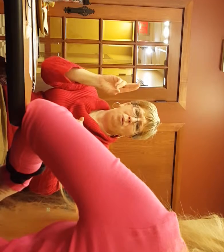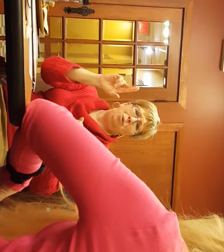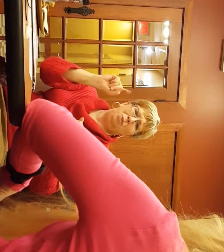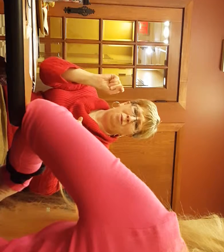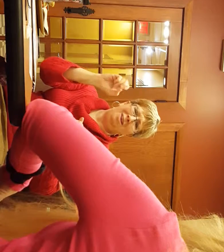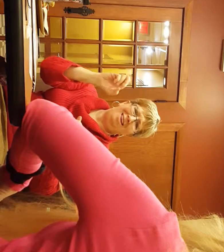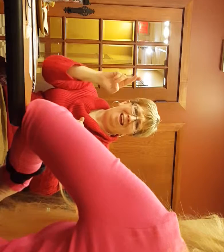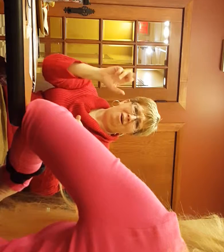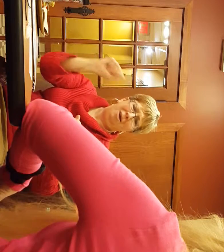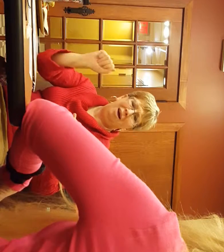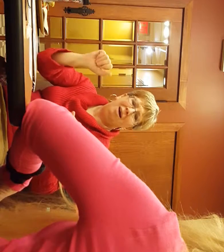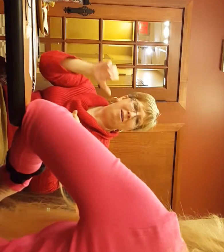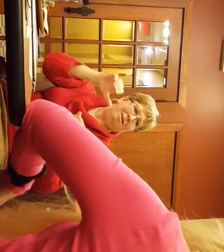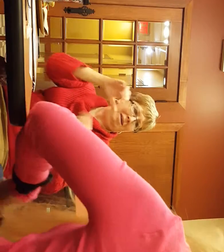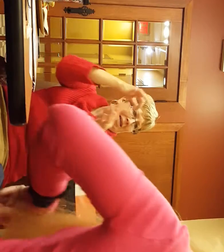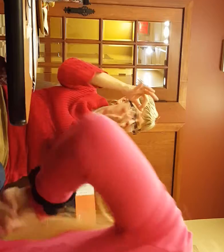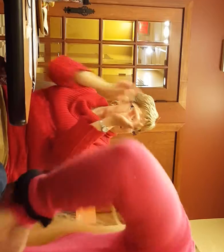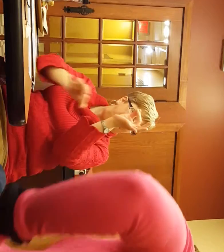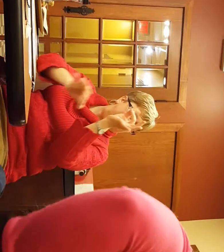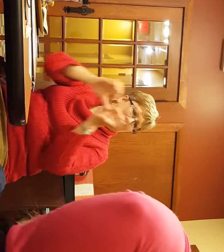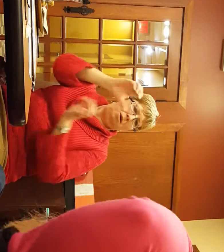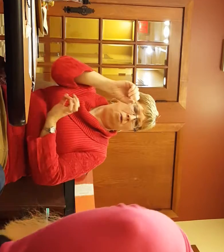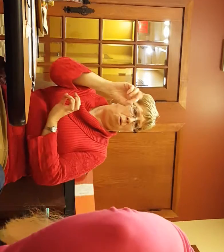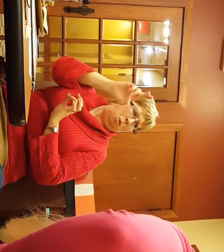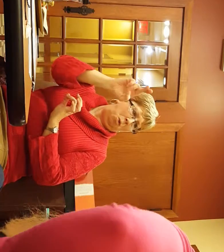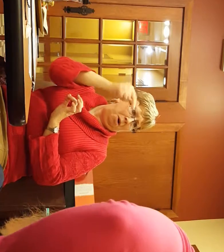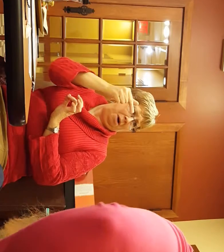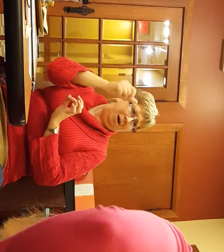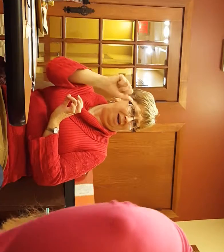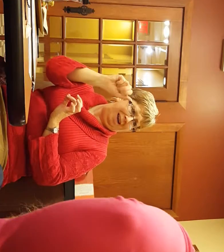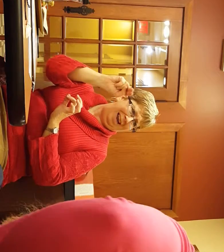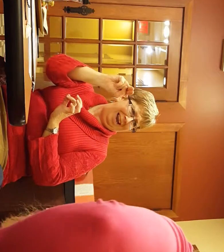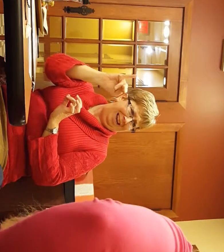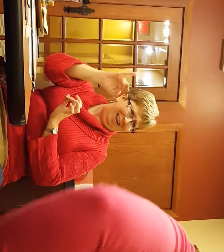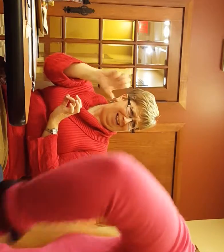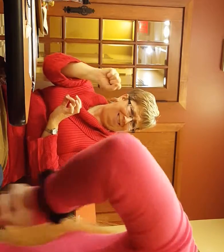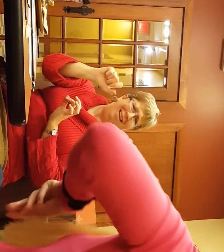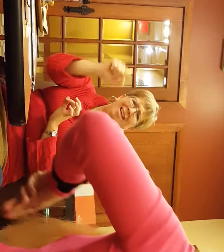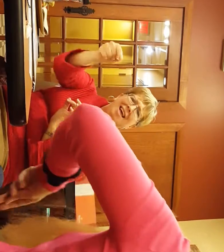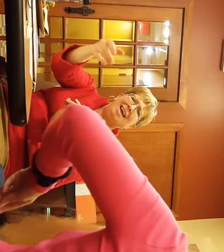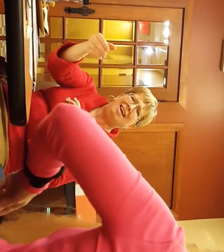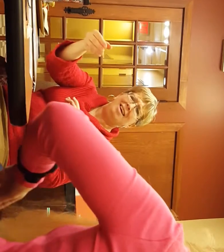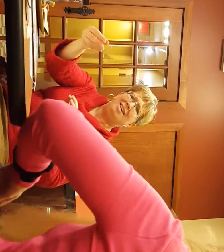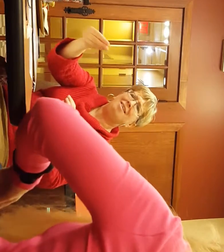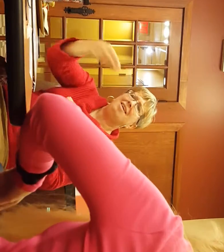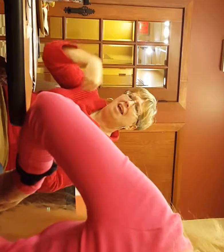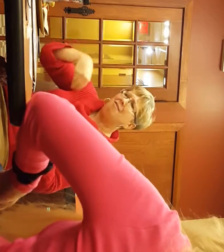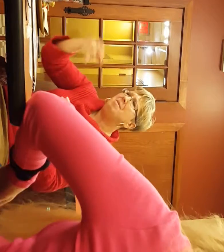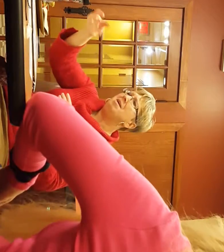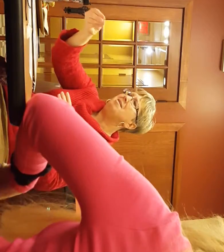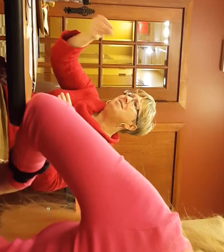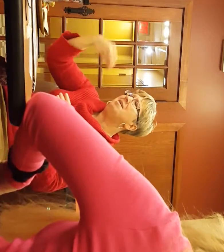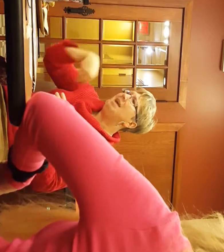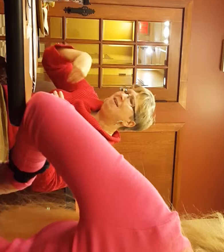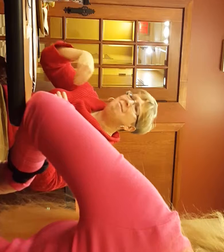another one that's not direct selling company, and they all gave me like good stashes. Like I had the Physician's Starter Kit, and I had